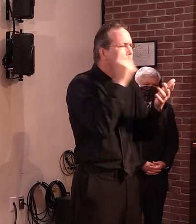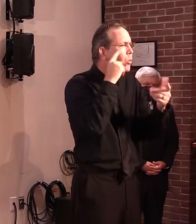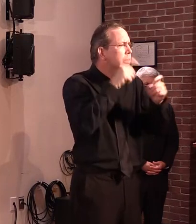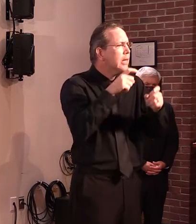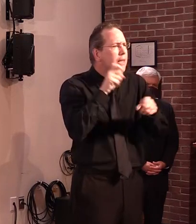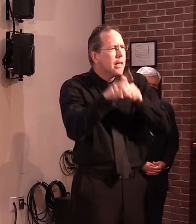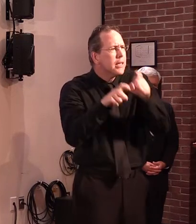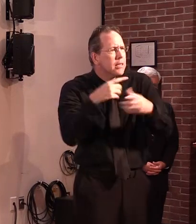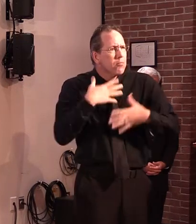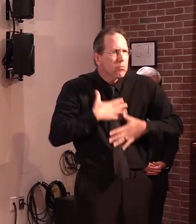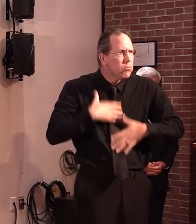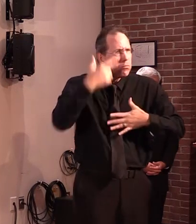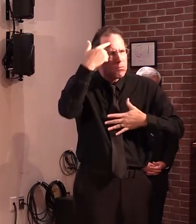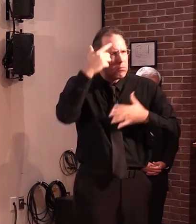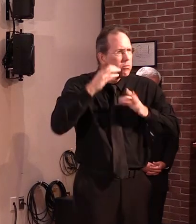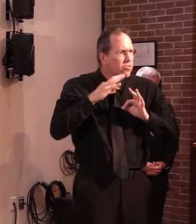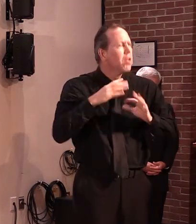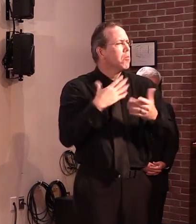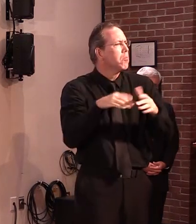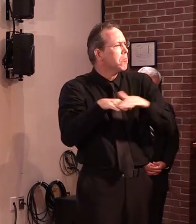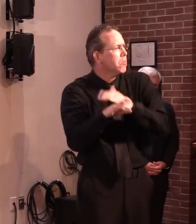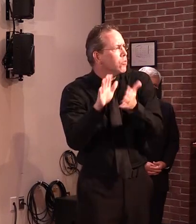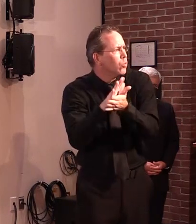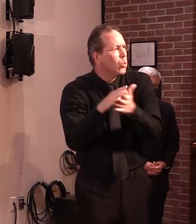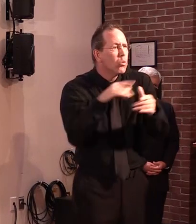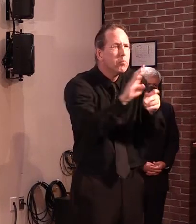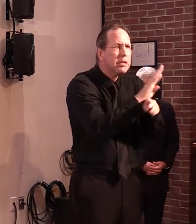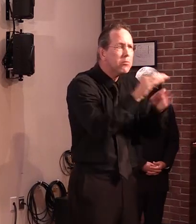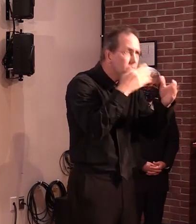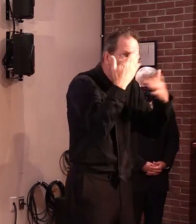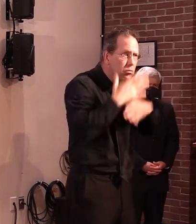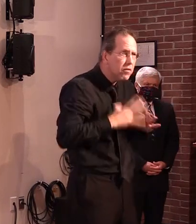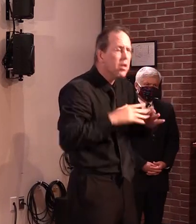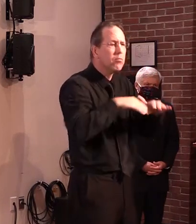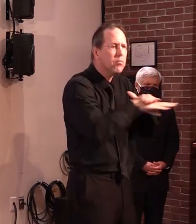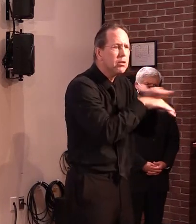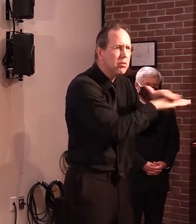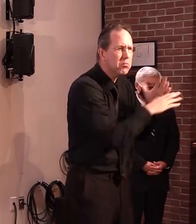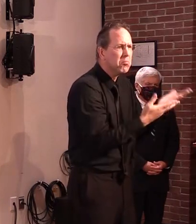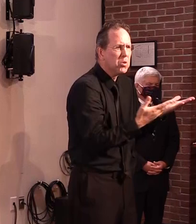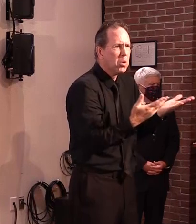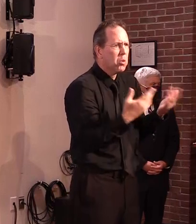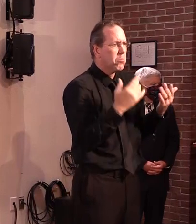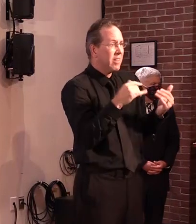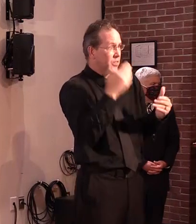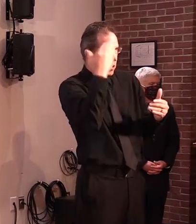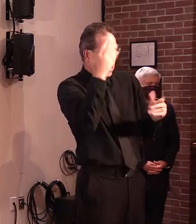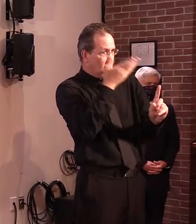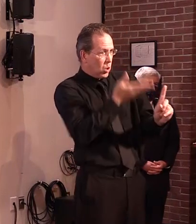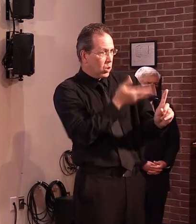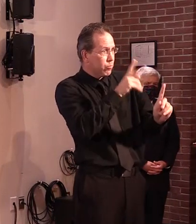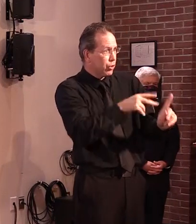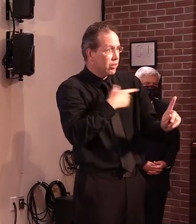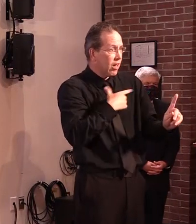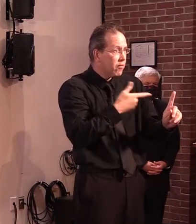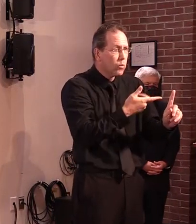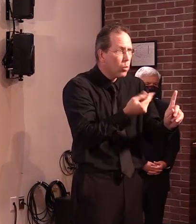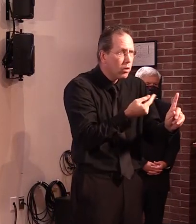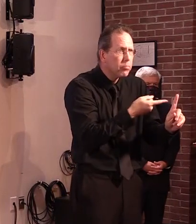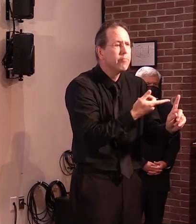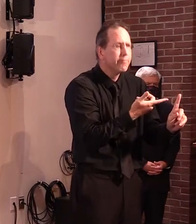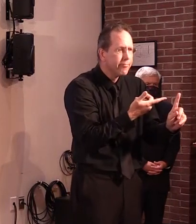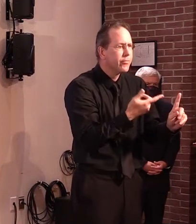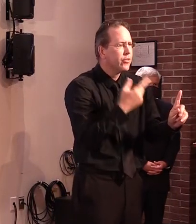plant, or a place where you need to know something that might not necessarily have a 99%